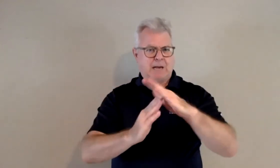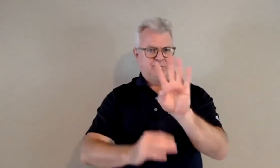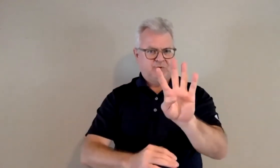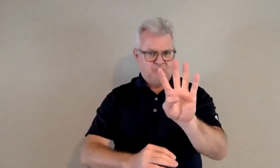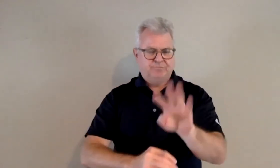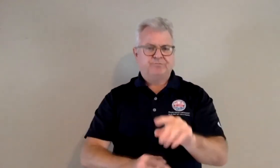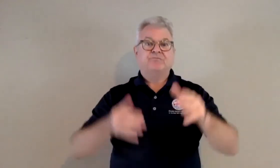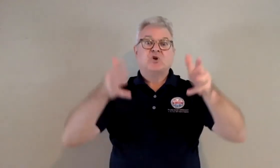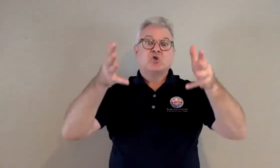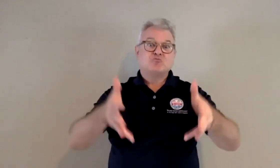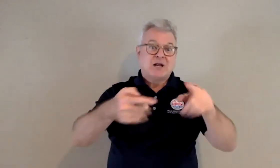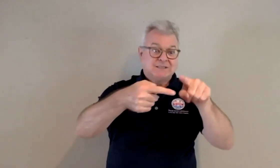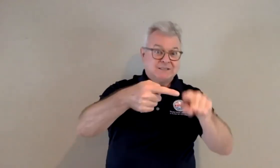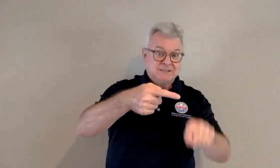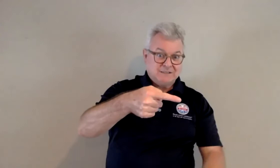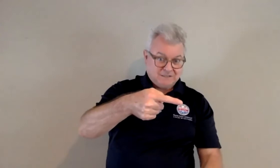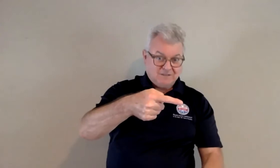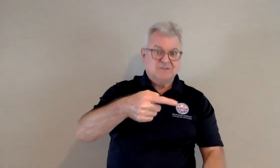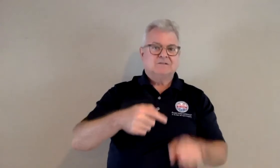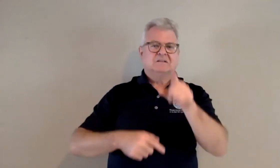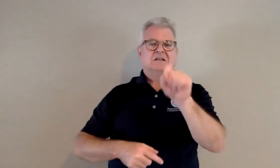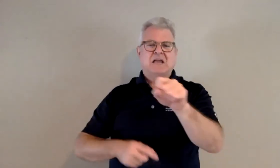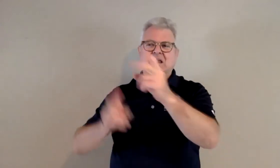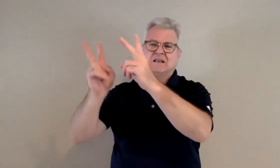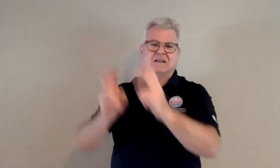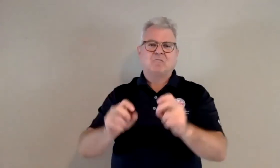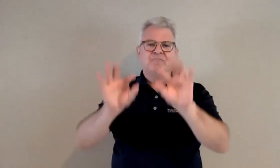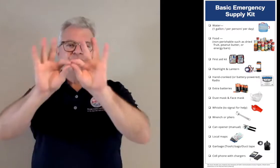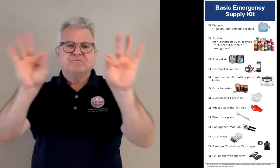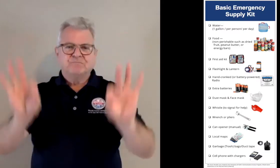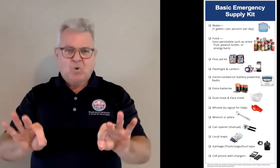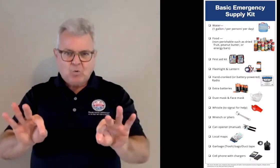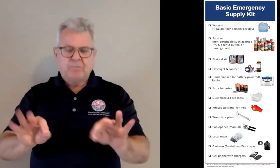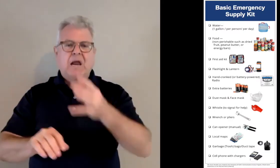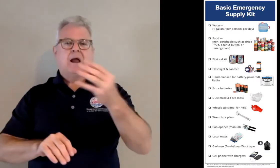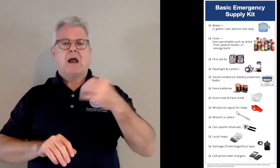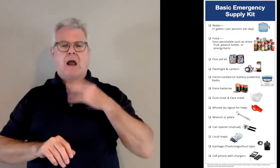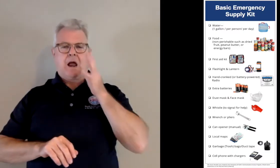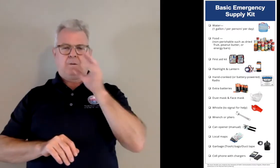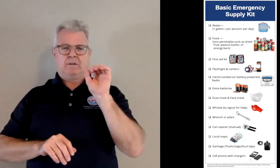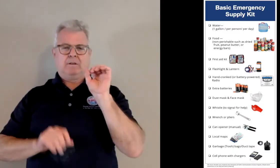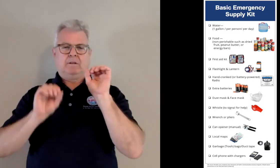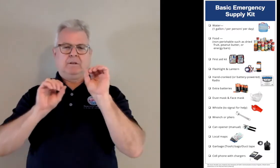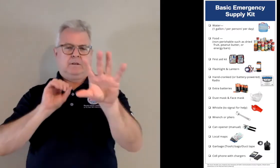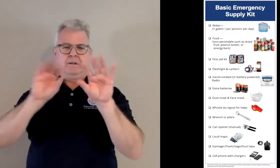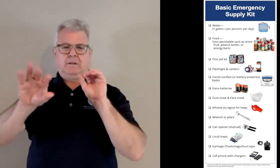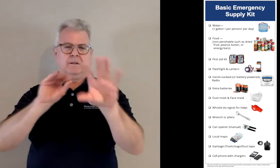are the 4 top essential things. The rest, very essential things. I would recommend you download a